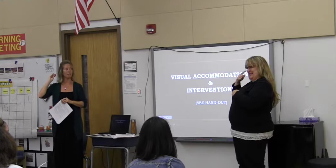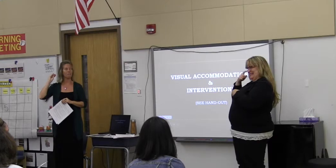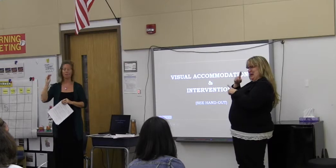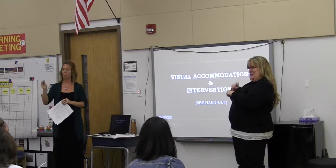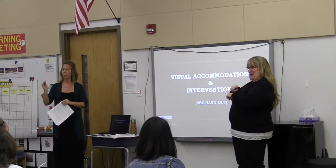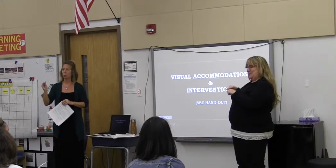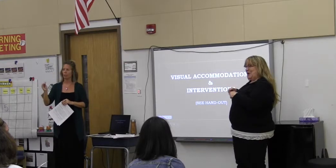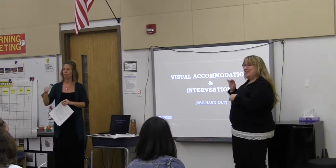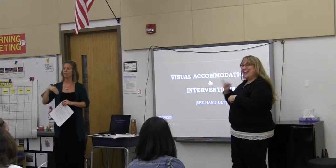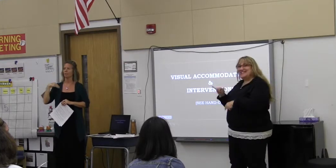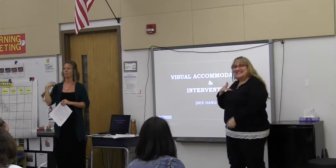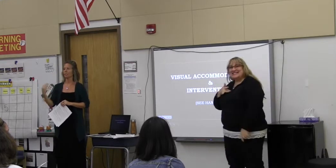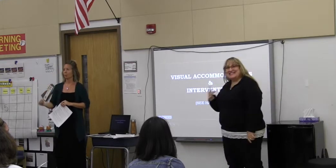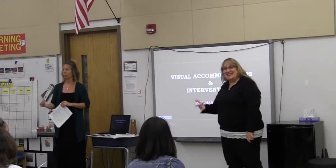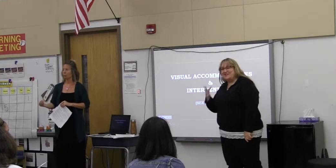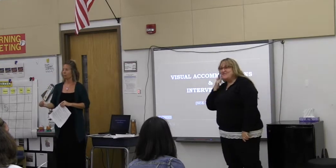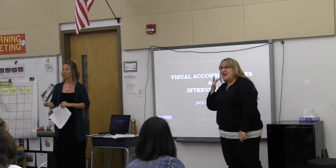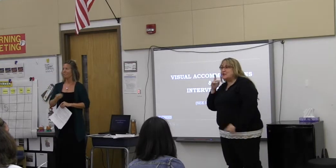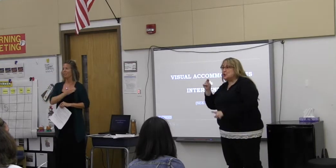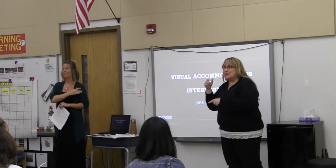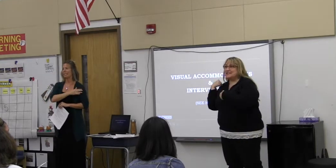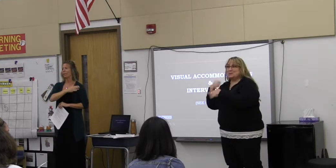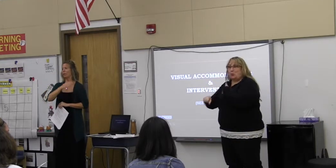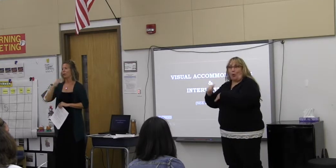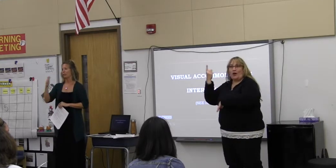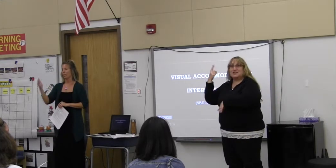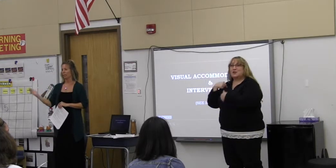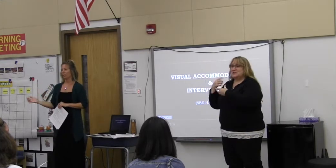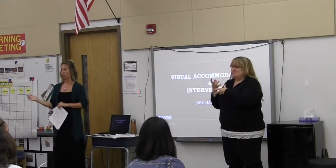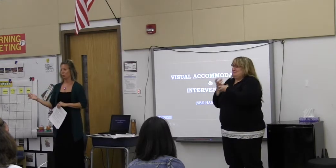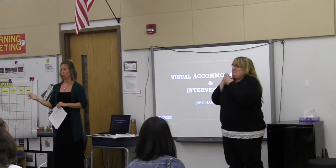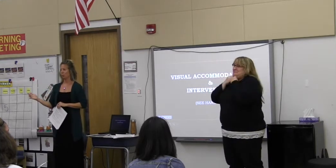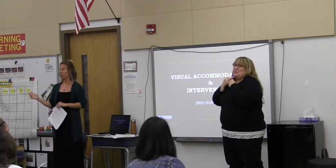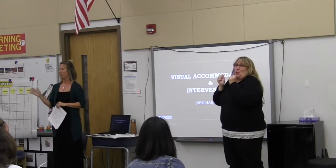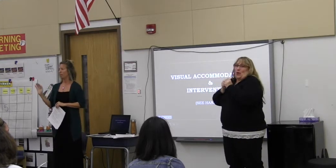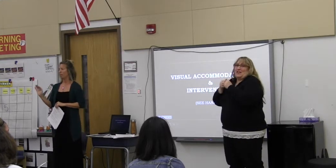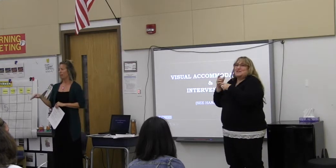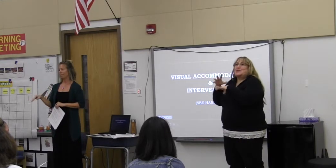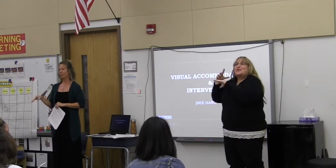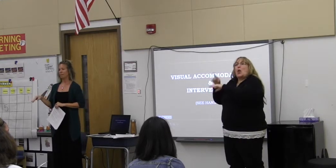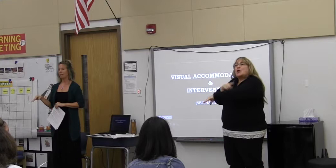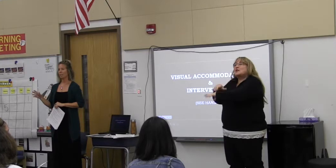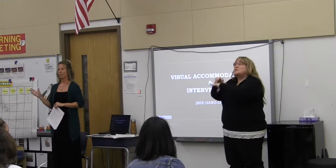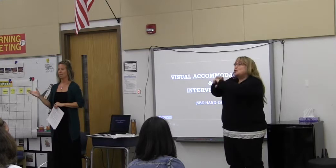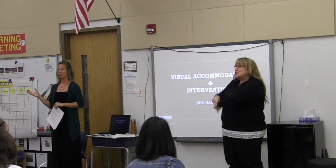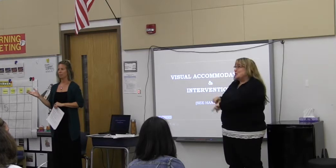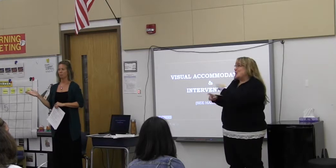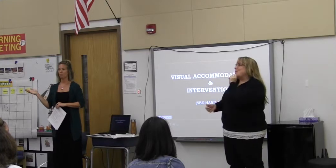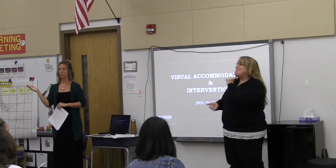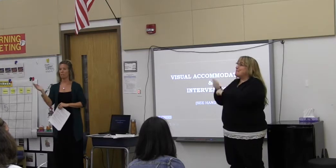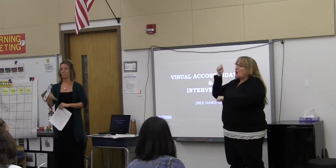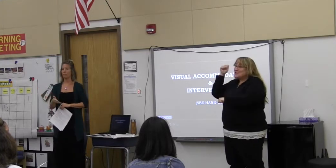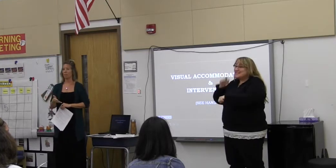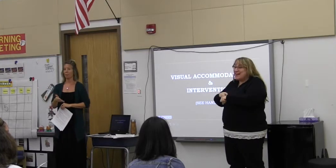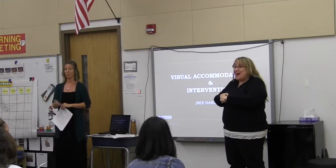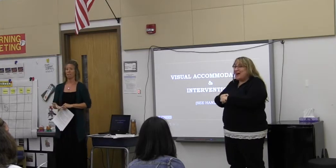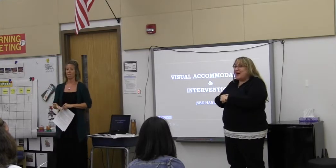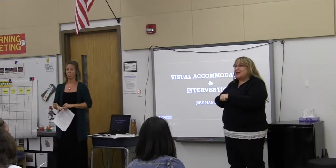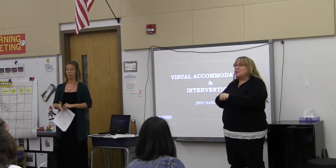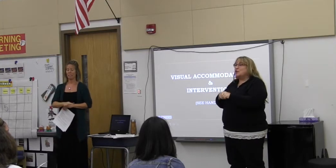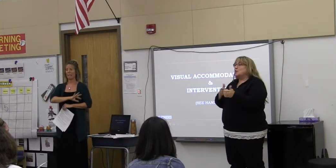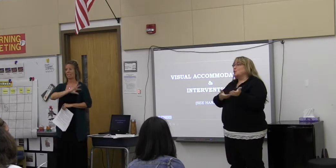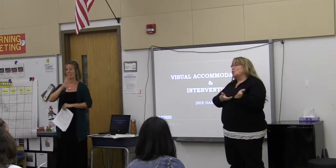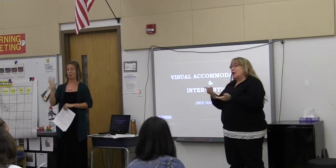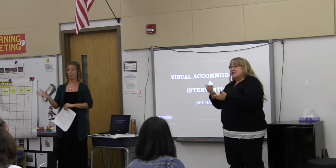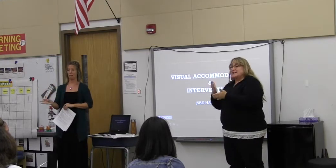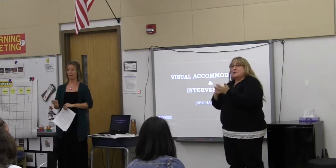his favorite toy since he was born. So he's had a long time to get used to it. But 9 times out of 10, you brought in something that's brand